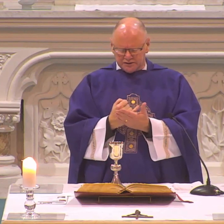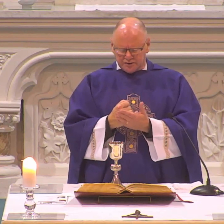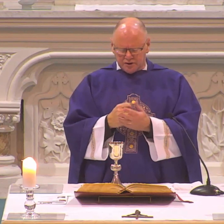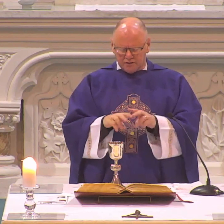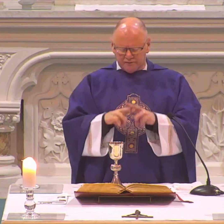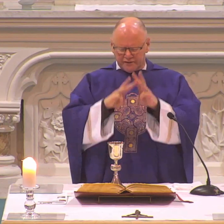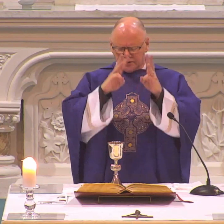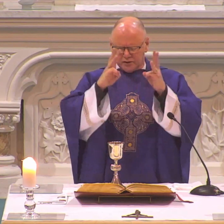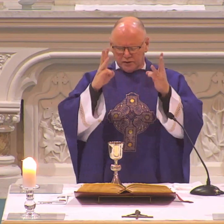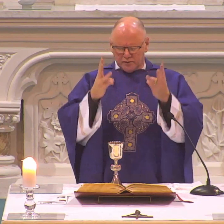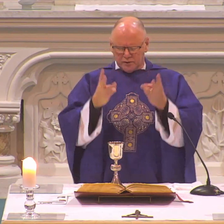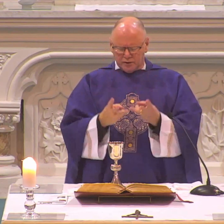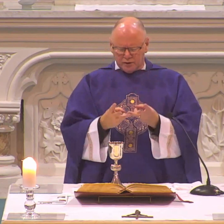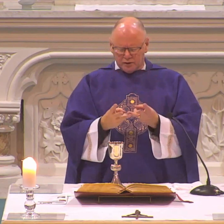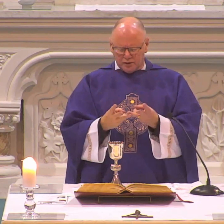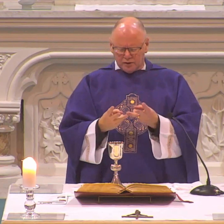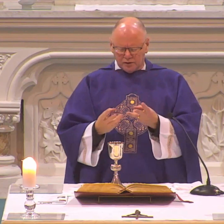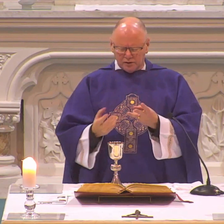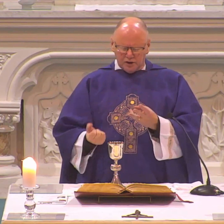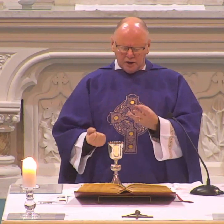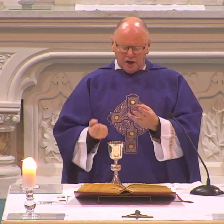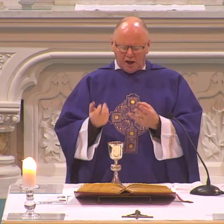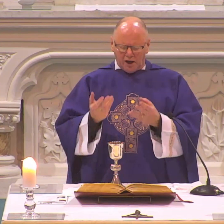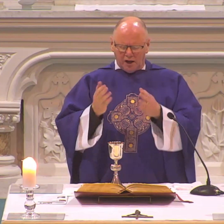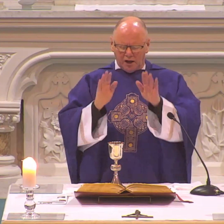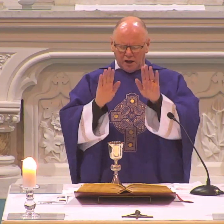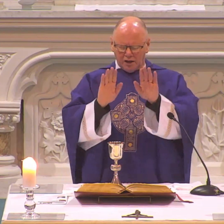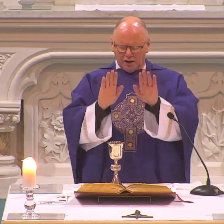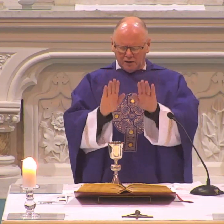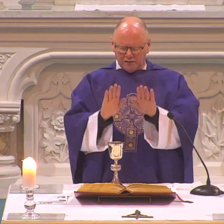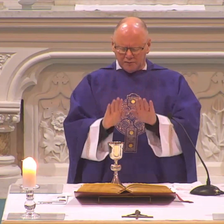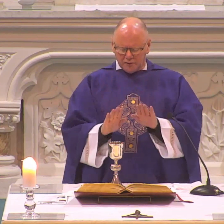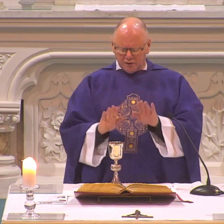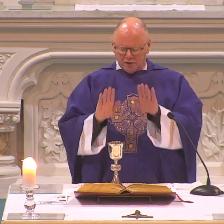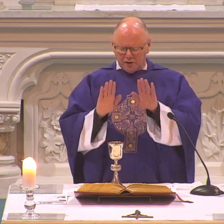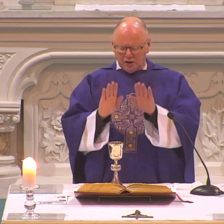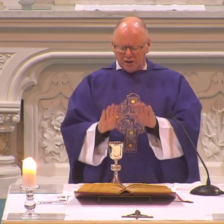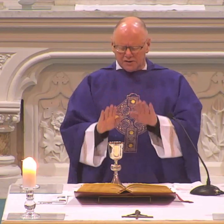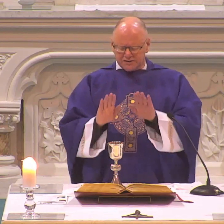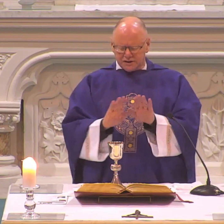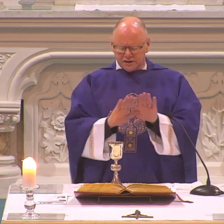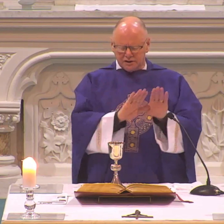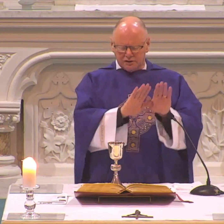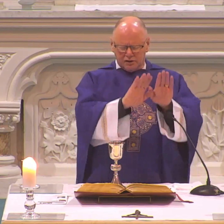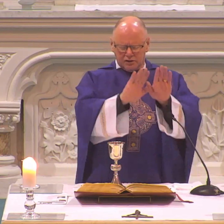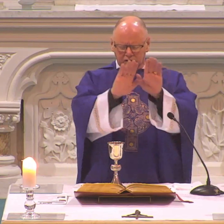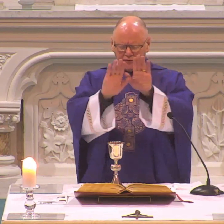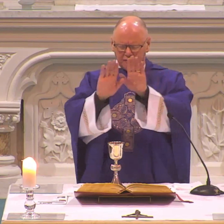sins of the world. Have mercy.